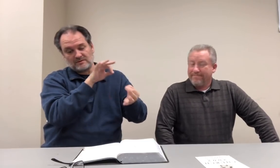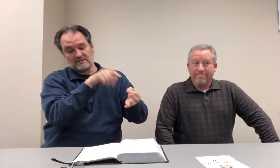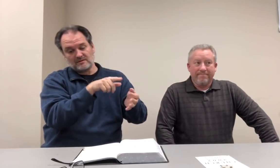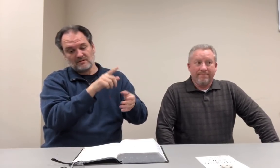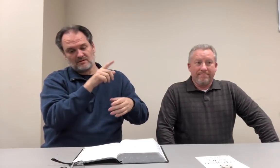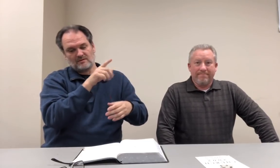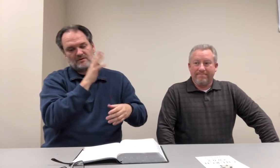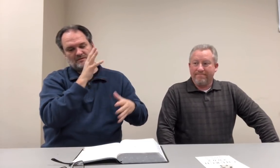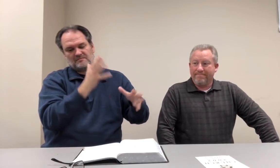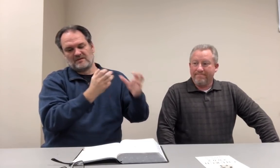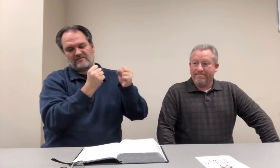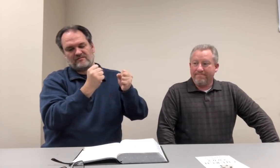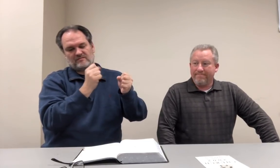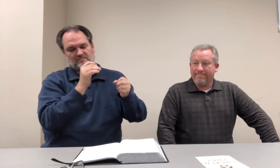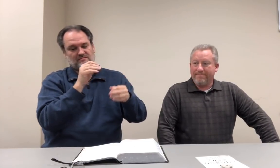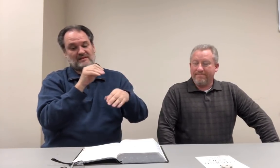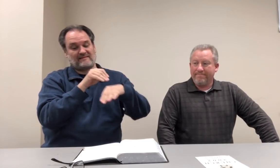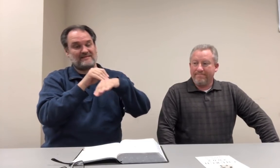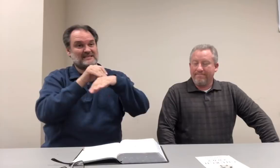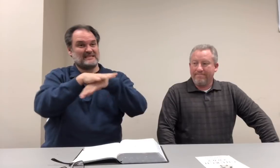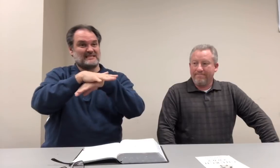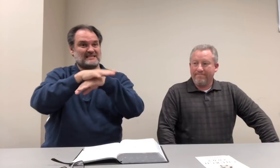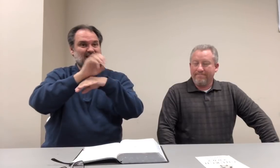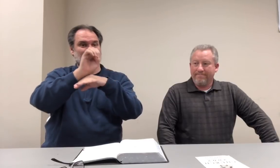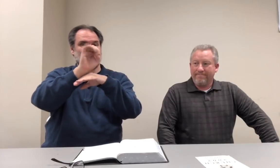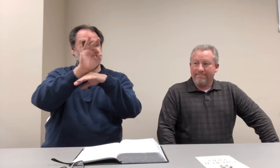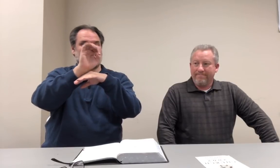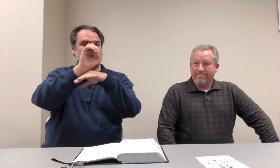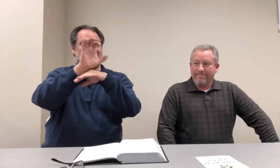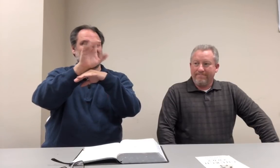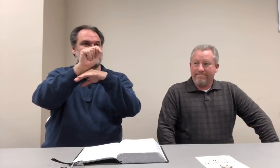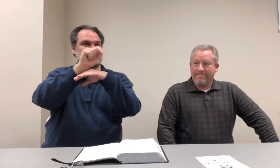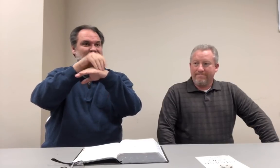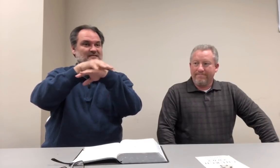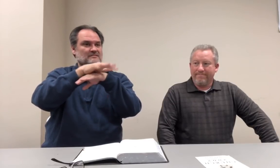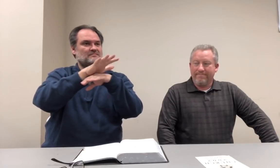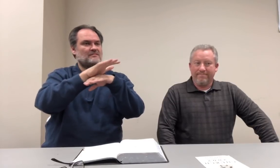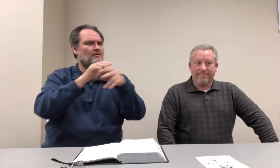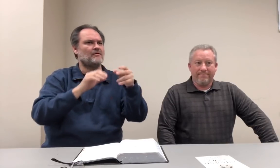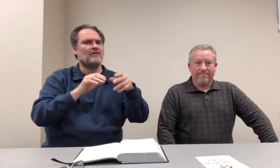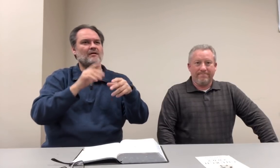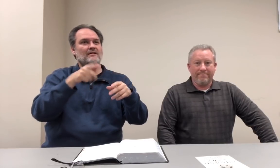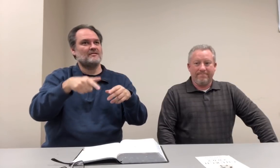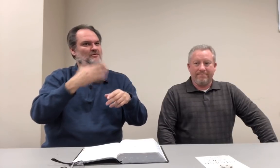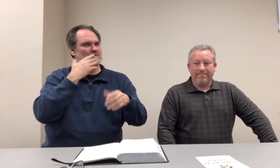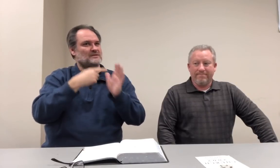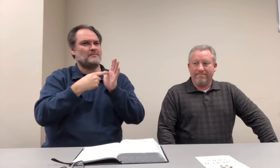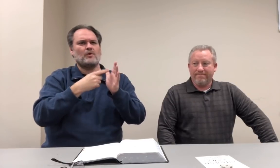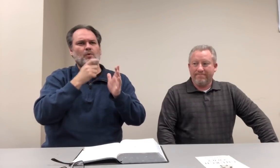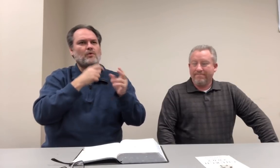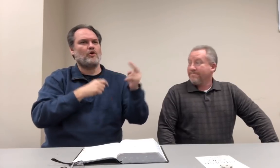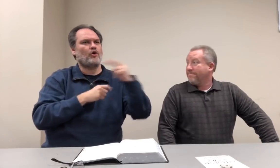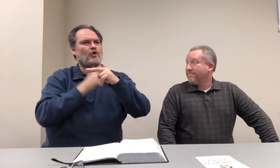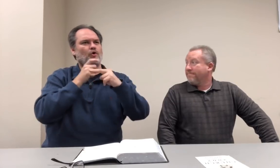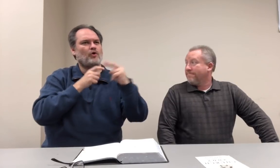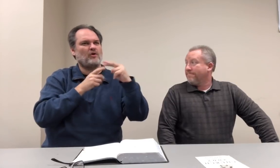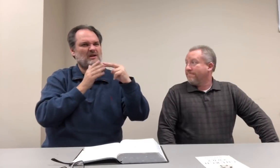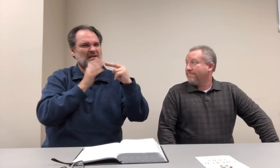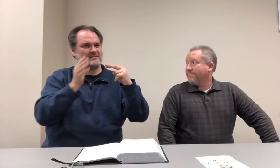was getting real close last week, and if God was alive, you know, I think that's what I'm saying. Trying to think of God being